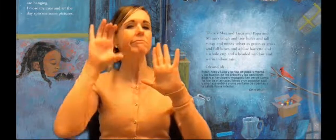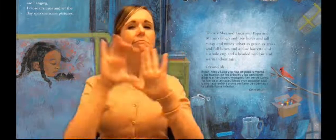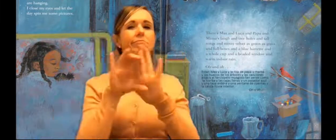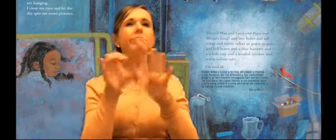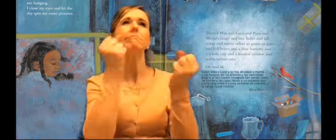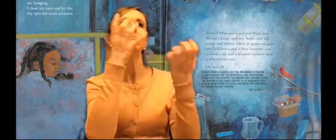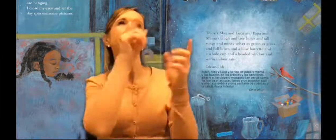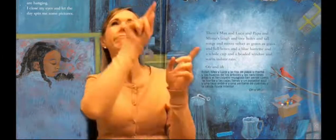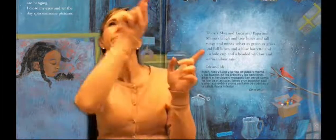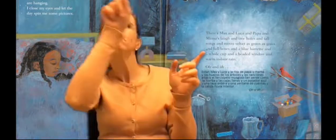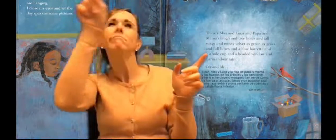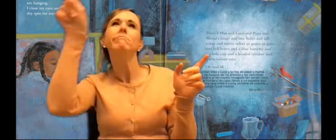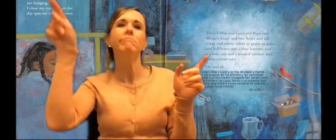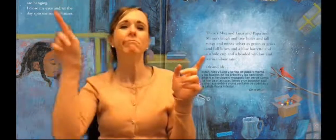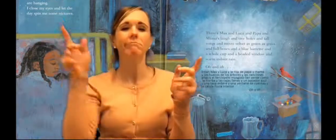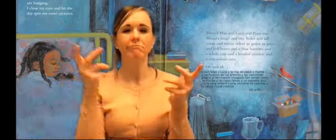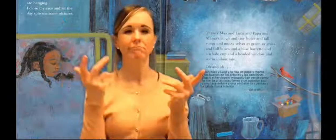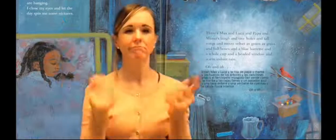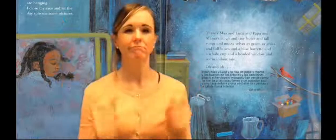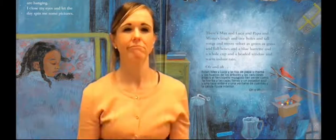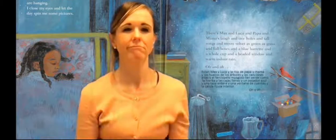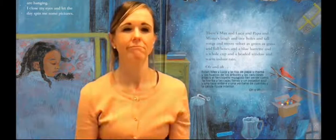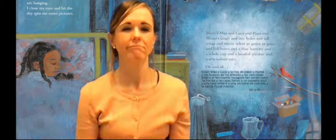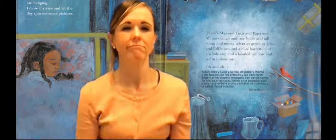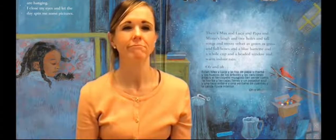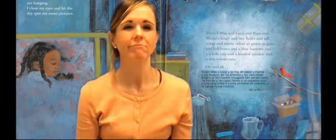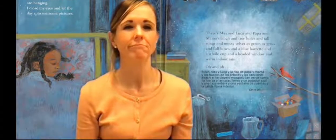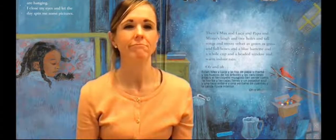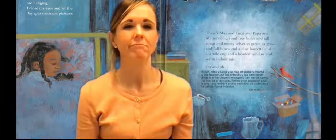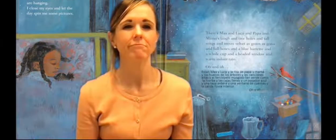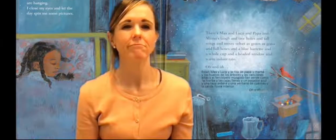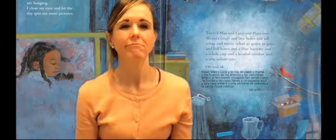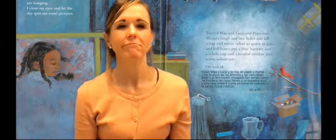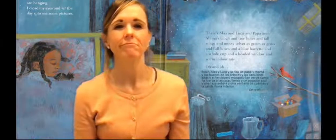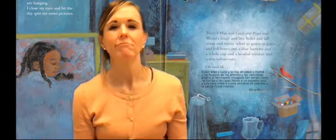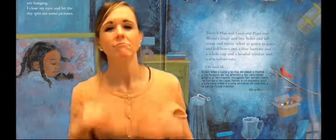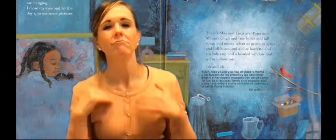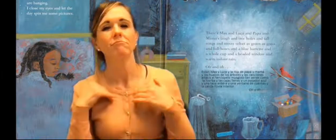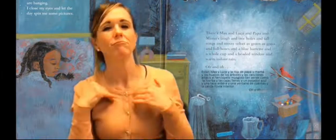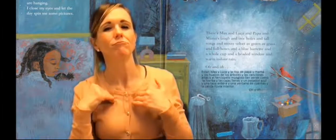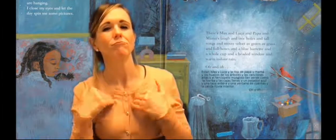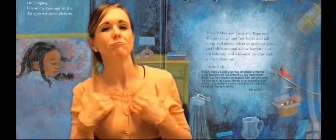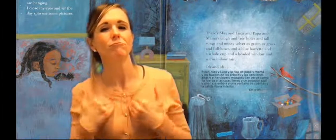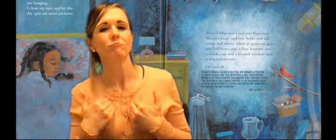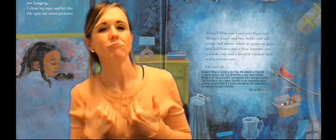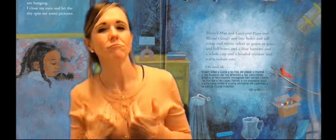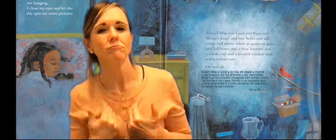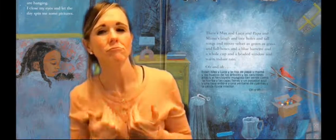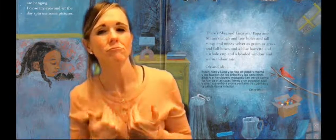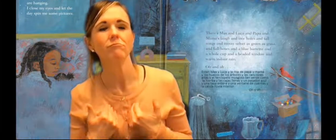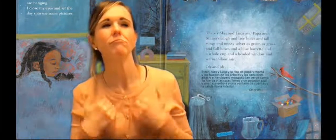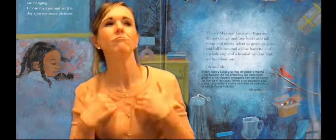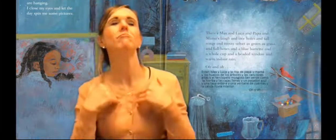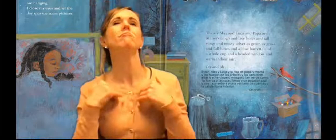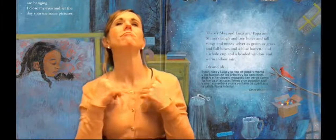things. I see them like many different pictures.